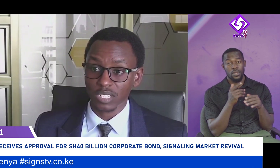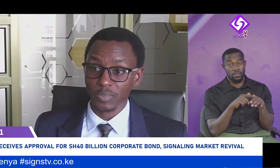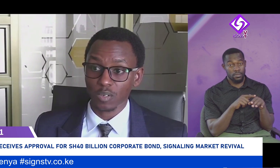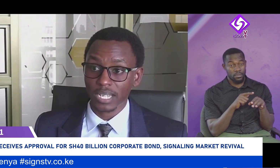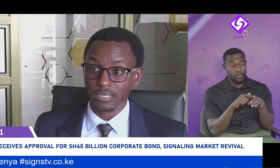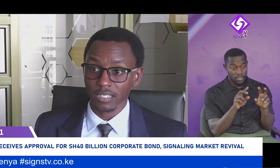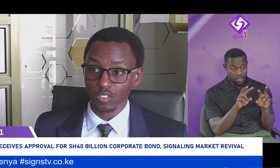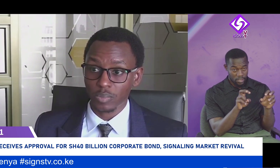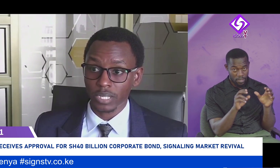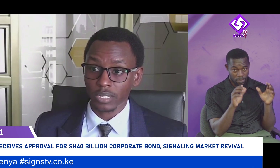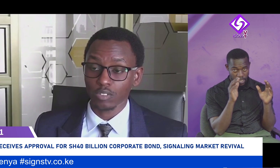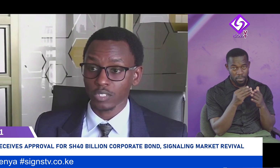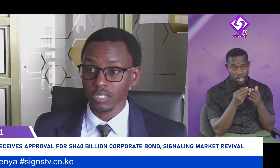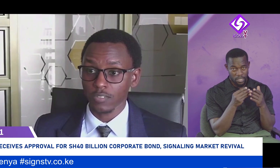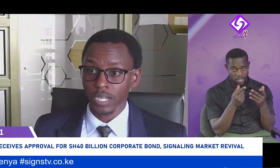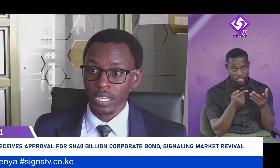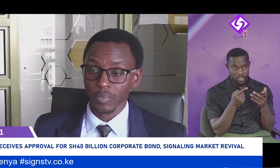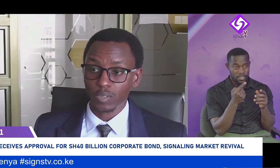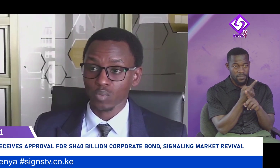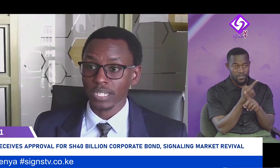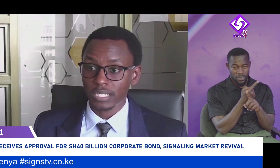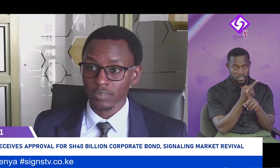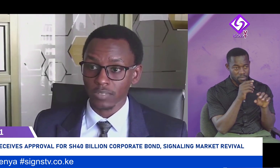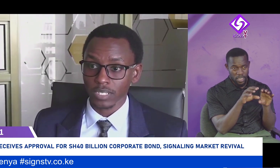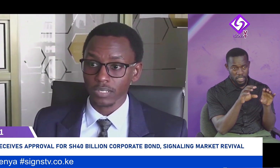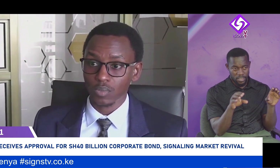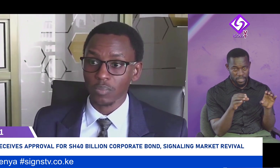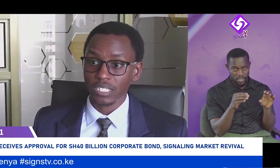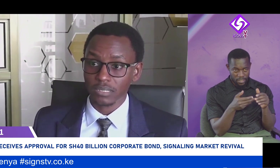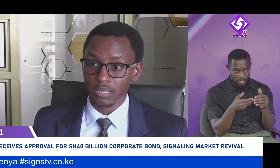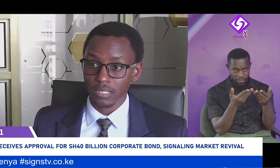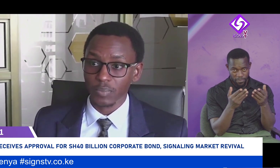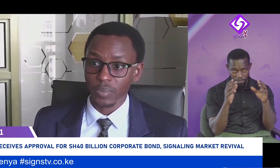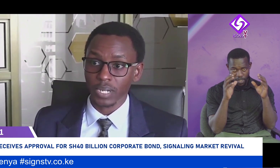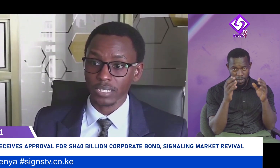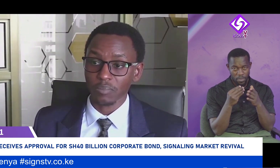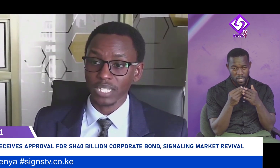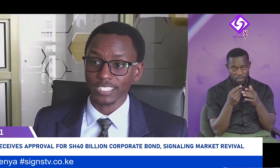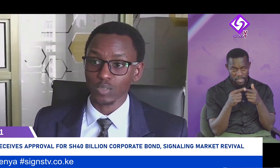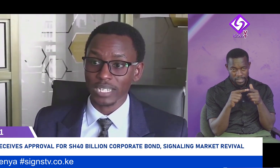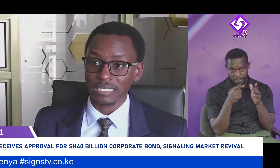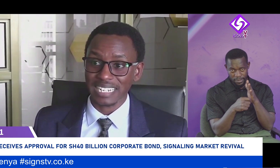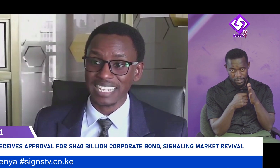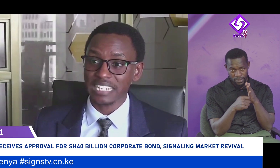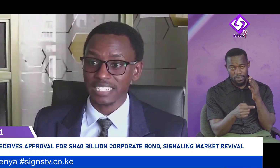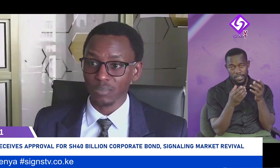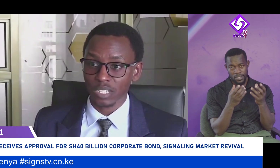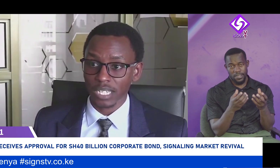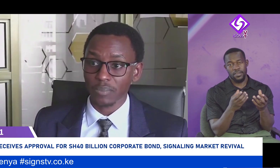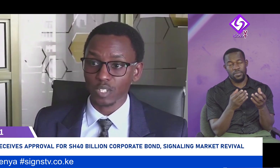capital markets tends to be conducive because one, it gives investors who are purchasing this paper the ability to exit at any time within the capital